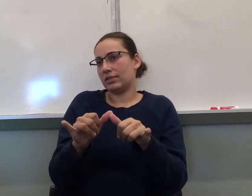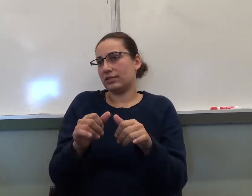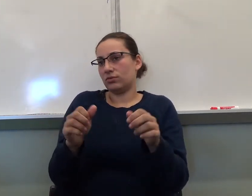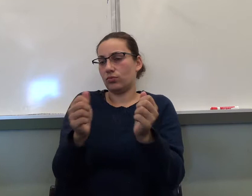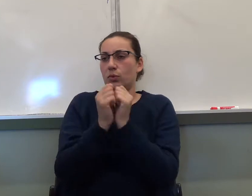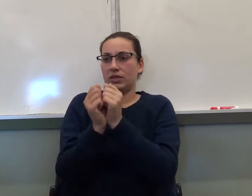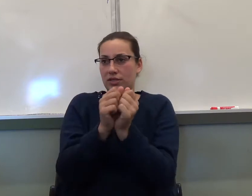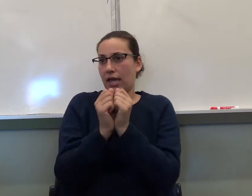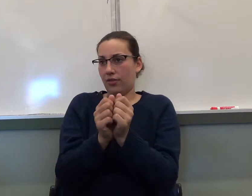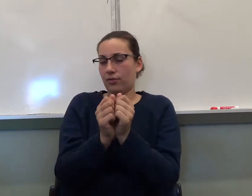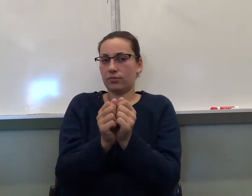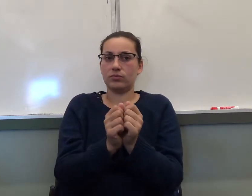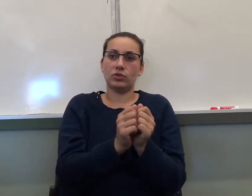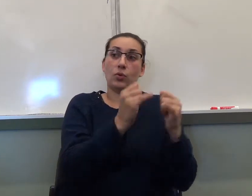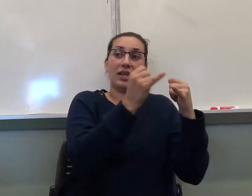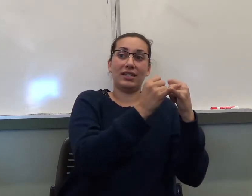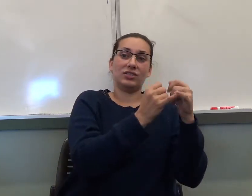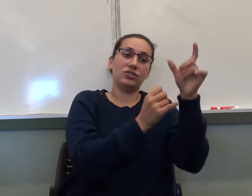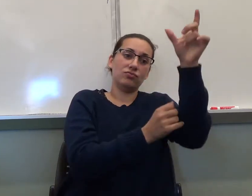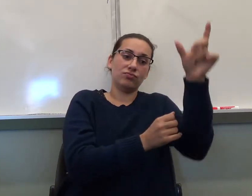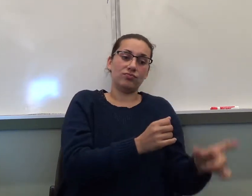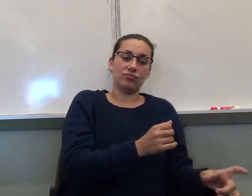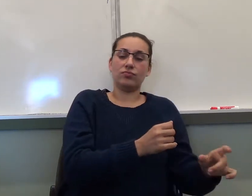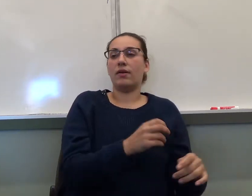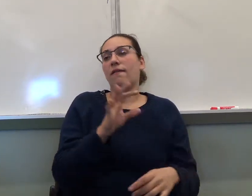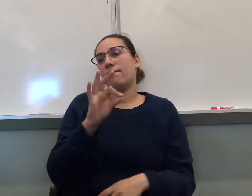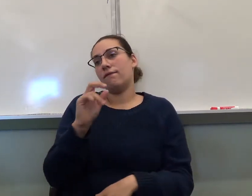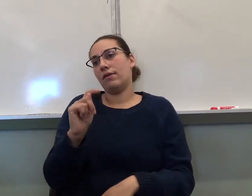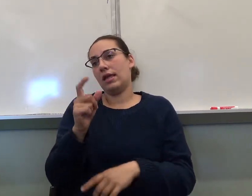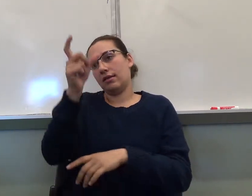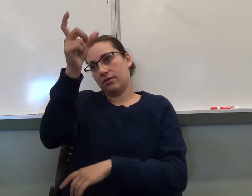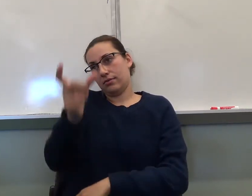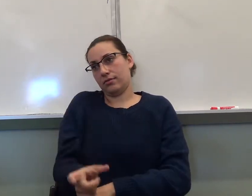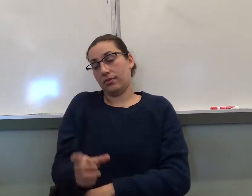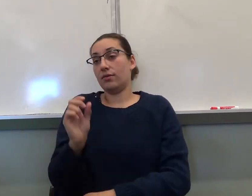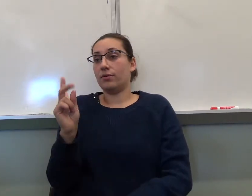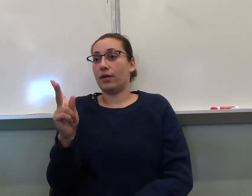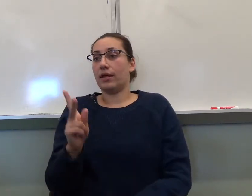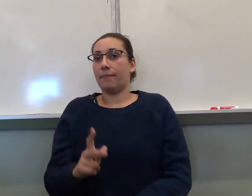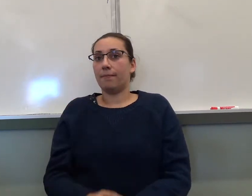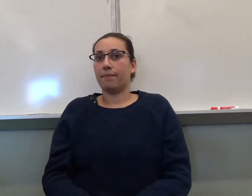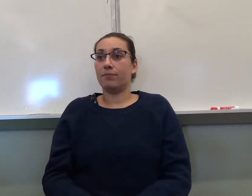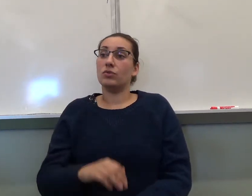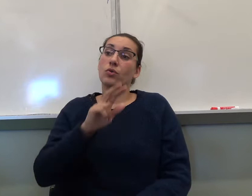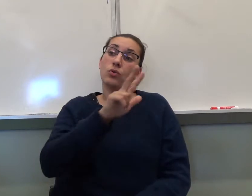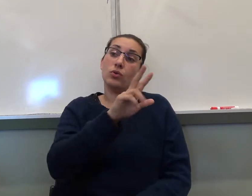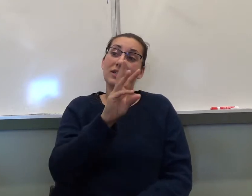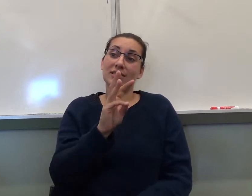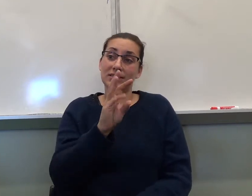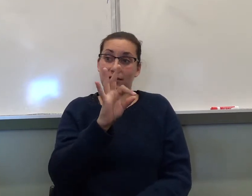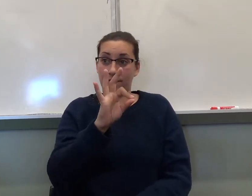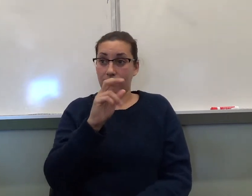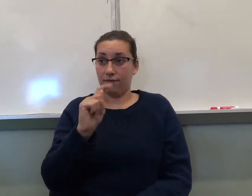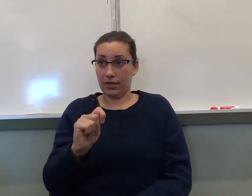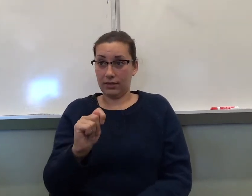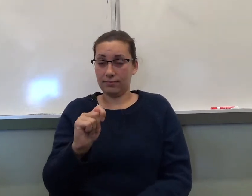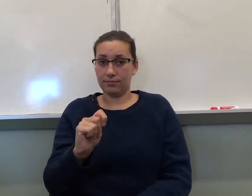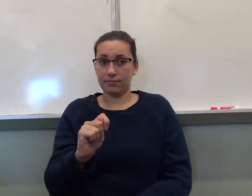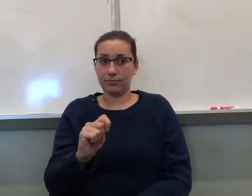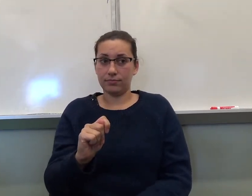added to 36 would be 42 inches. And this would give you 36 feet. But again, you're running into the